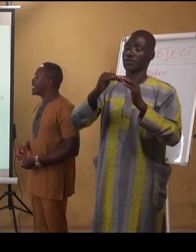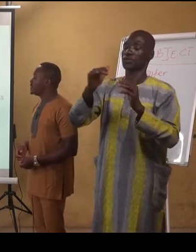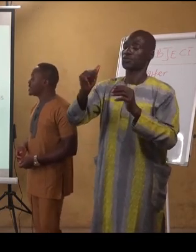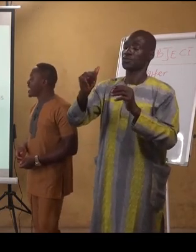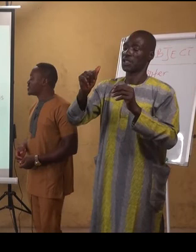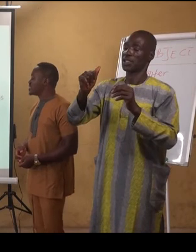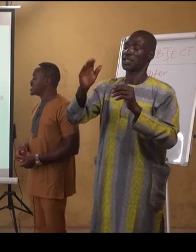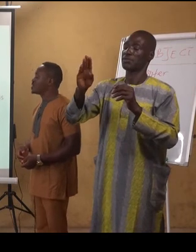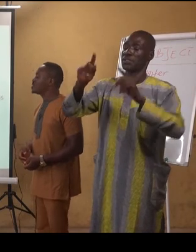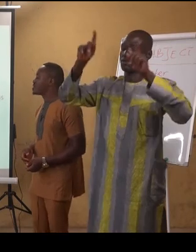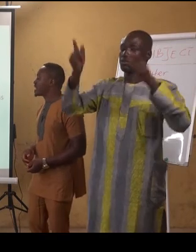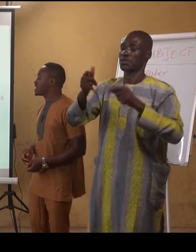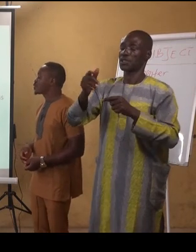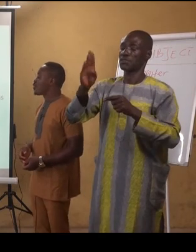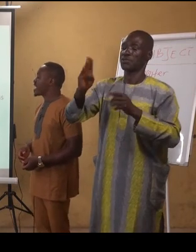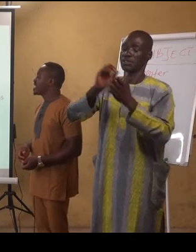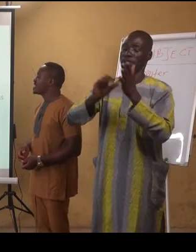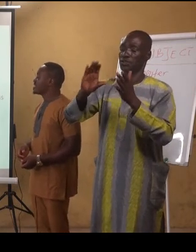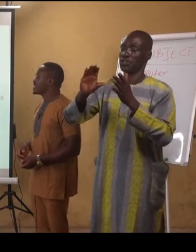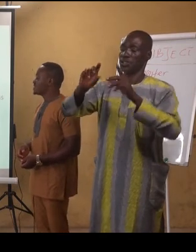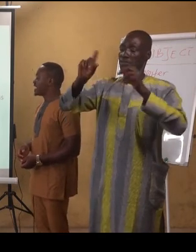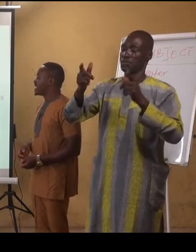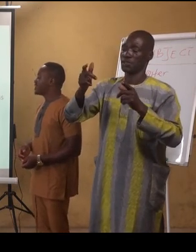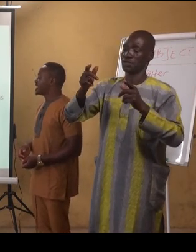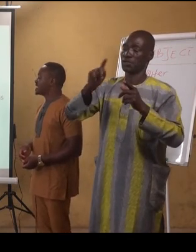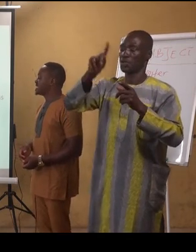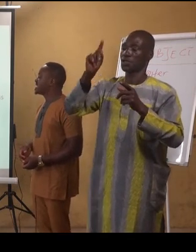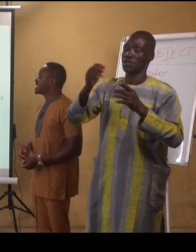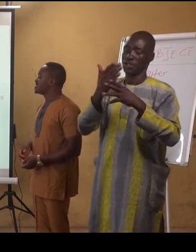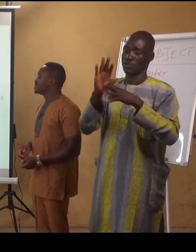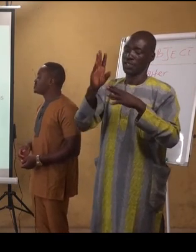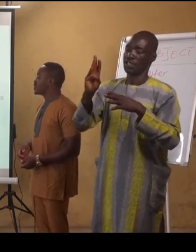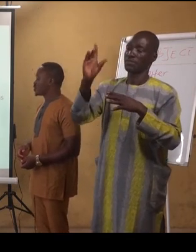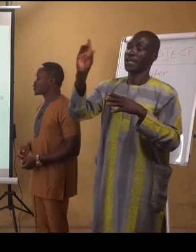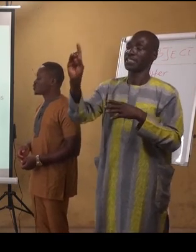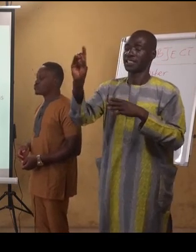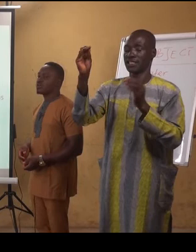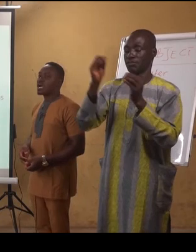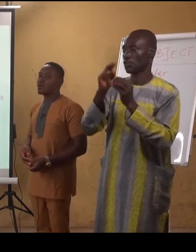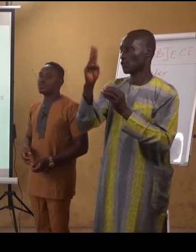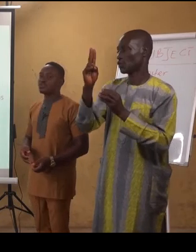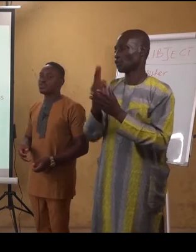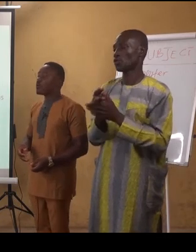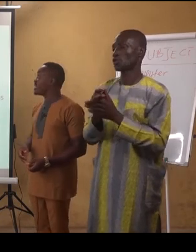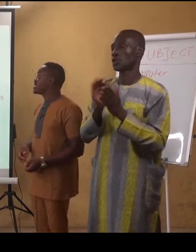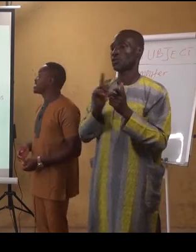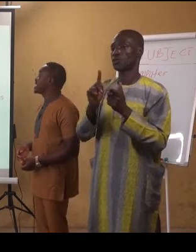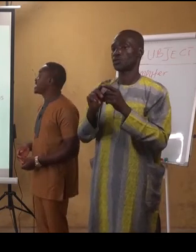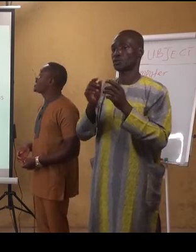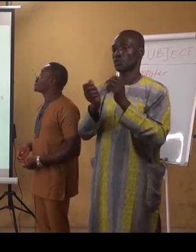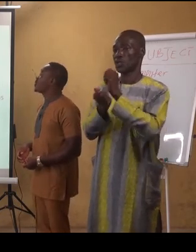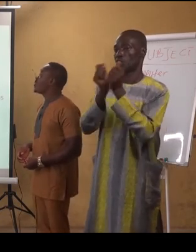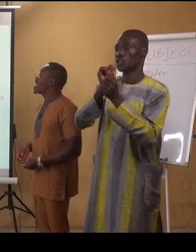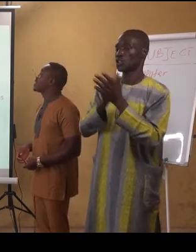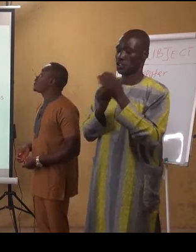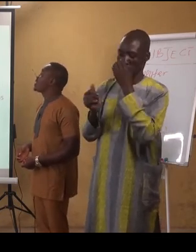bracket, B minus C close bracket square divided by D plus 2. I want you to convert it